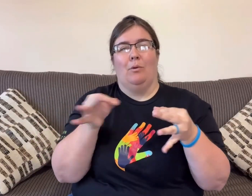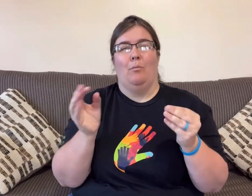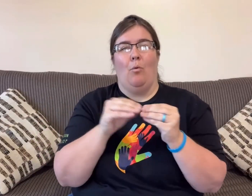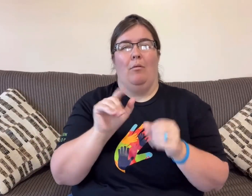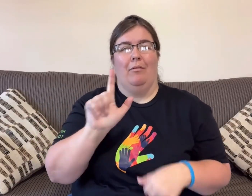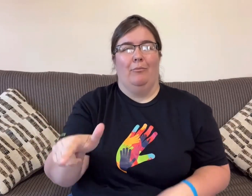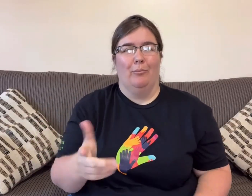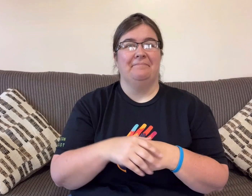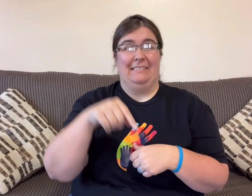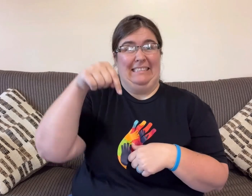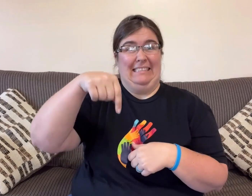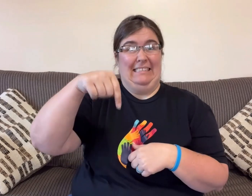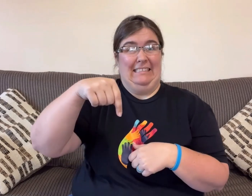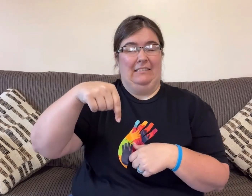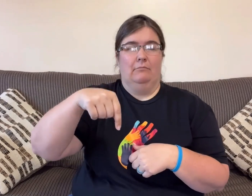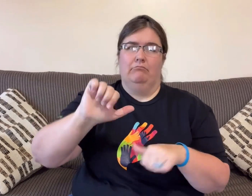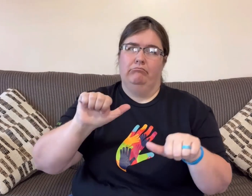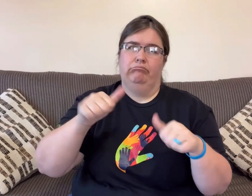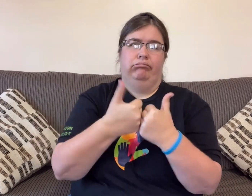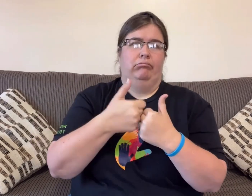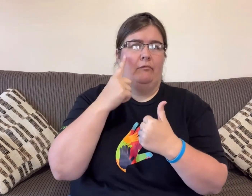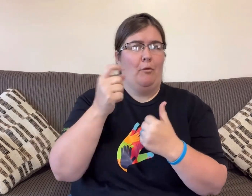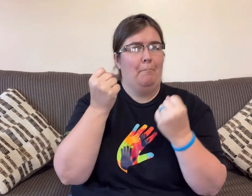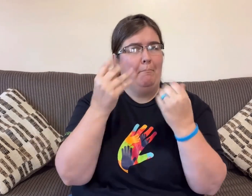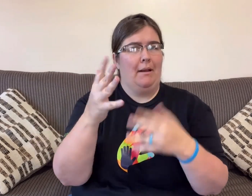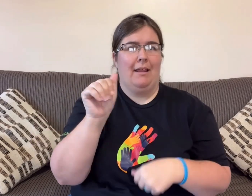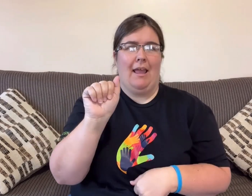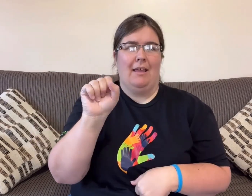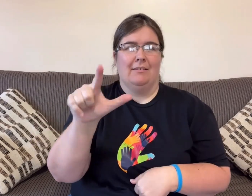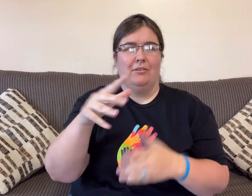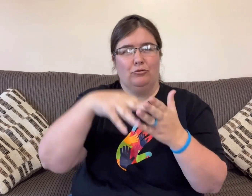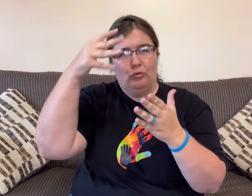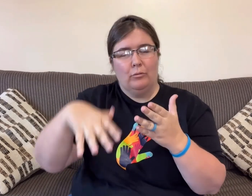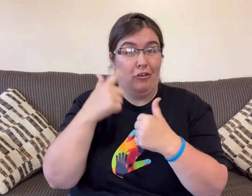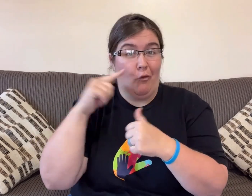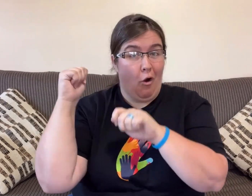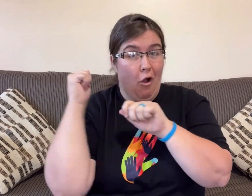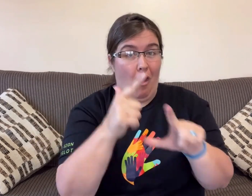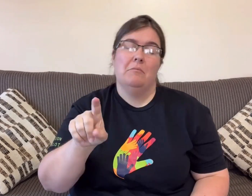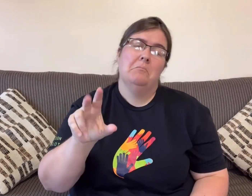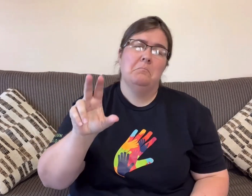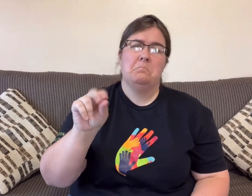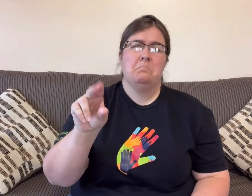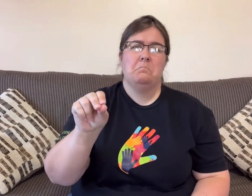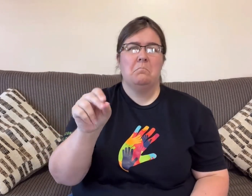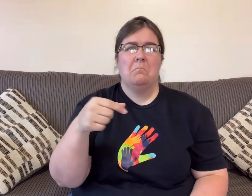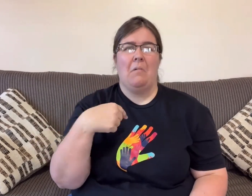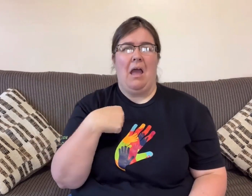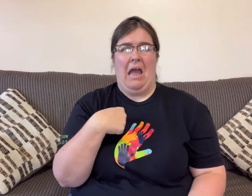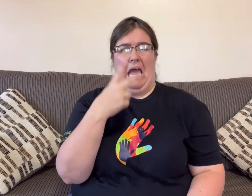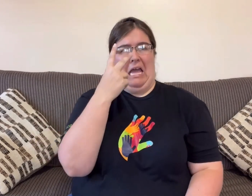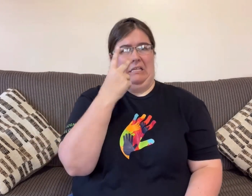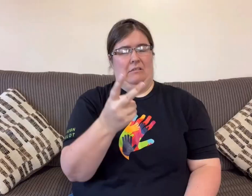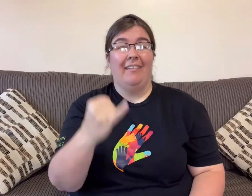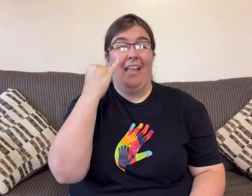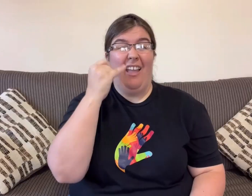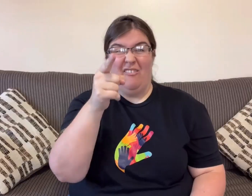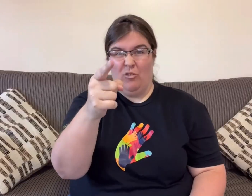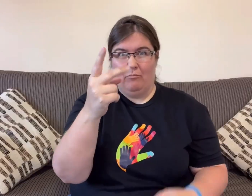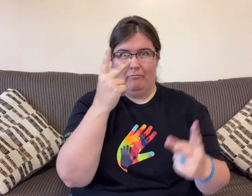later. This concept is a big challenge for many ASL students, but not all, interestingly. I've noticed that if you're a